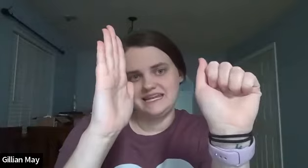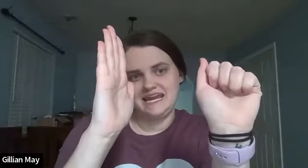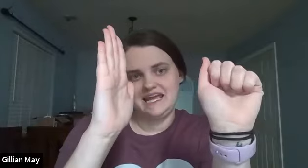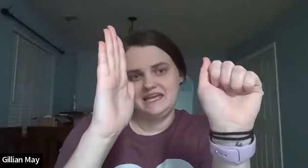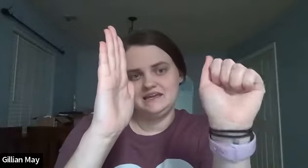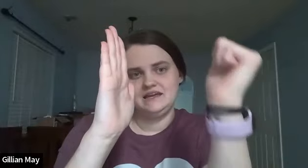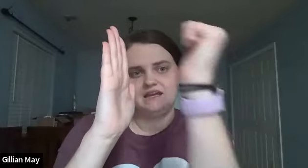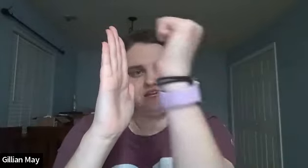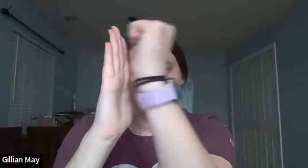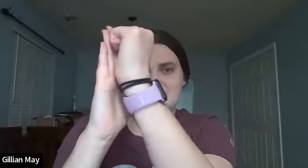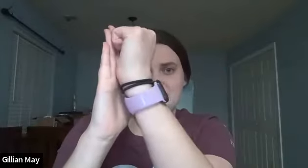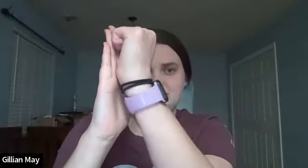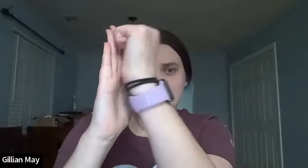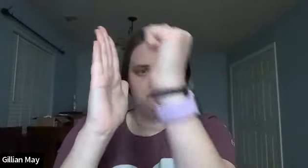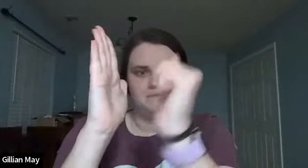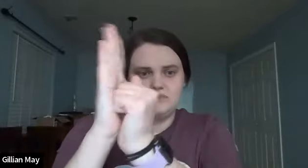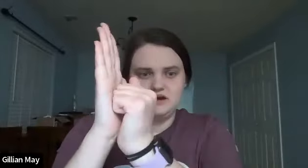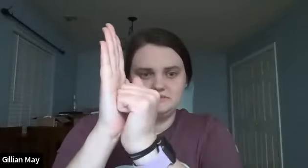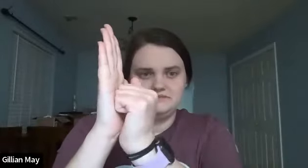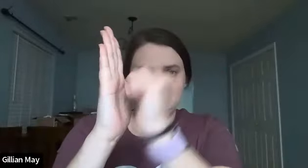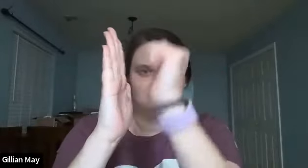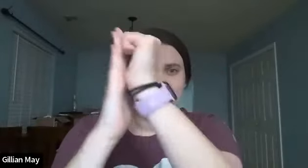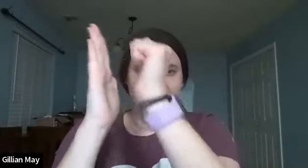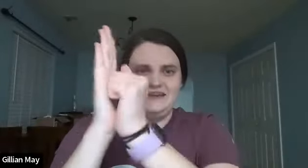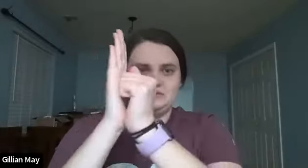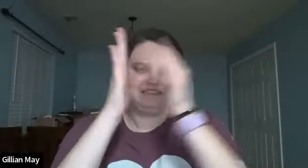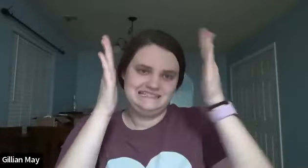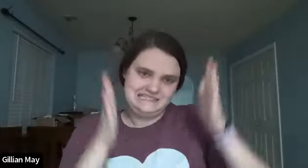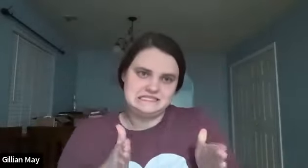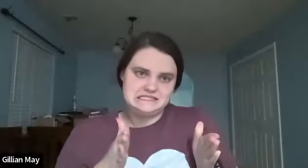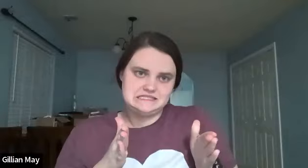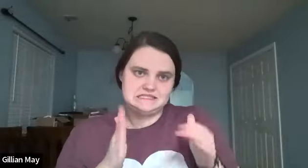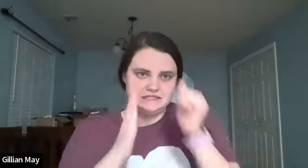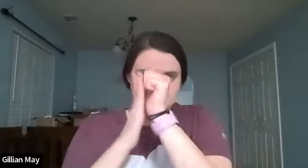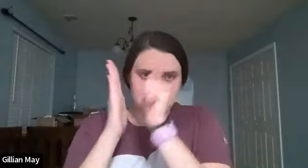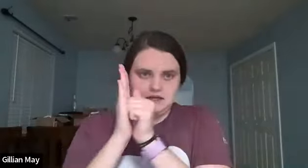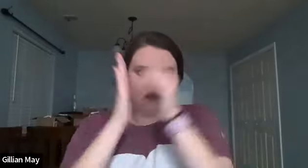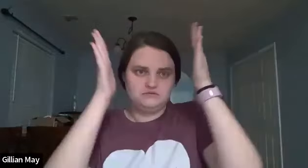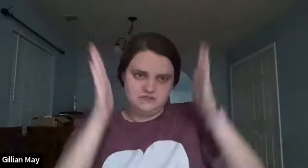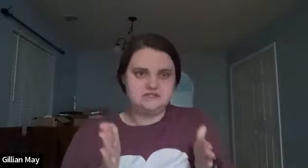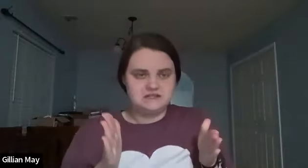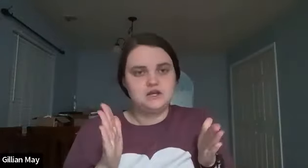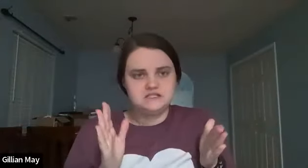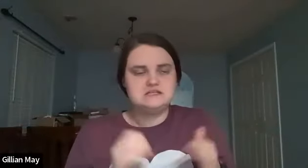an A, and you tap top and bottom. Accountist. Accountist. I could see